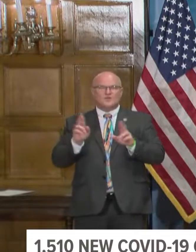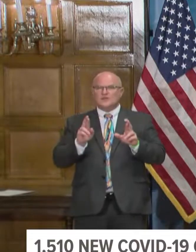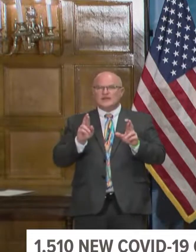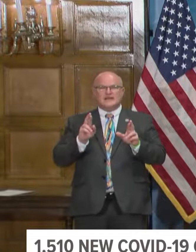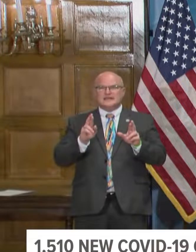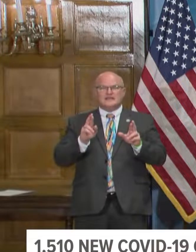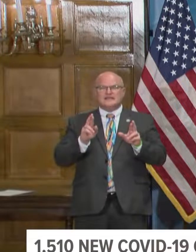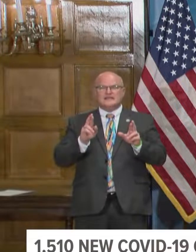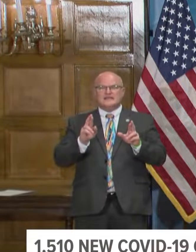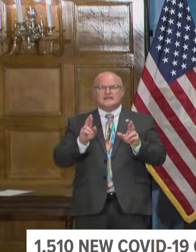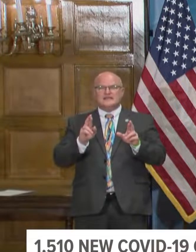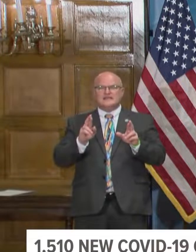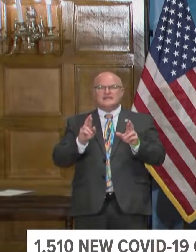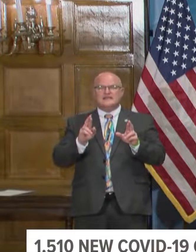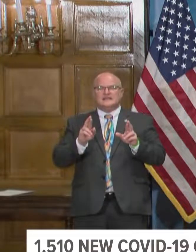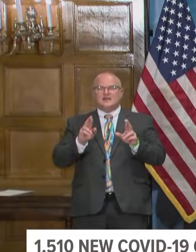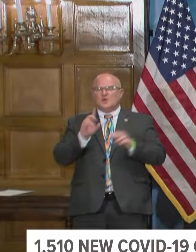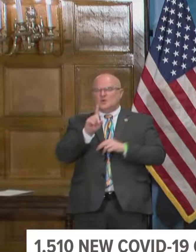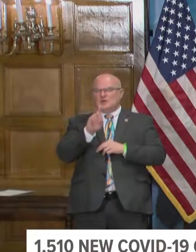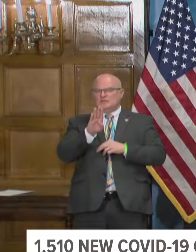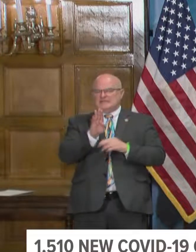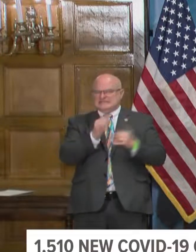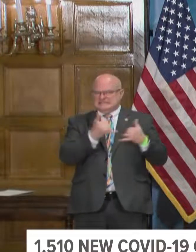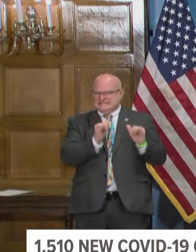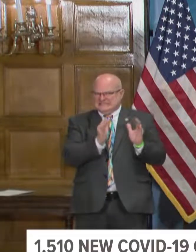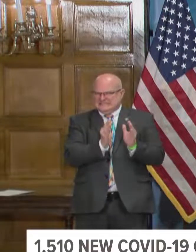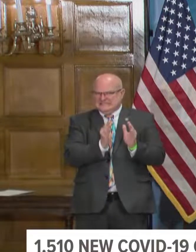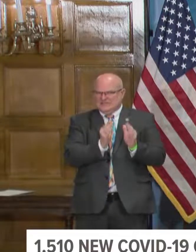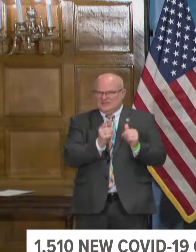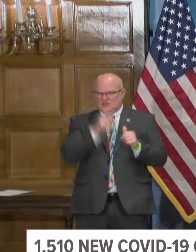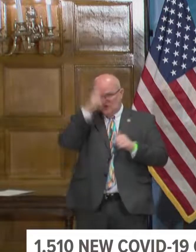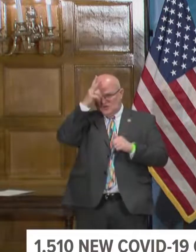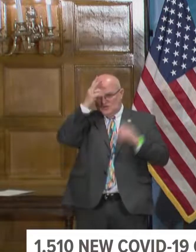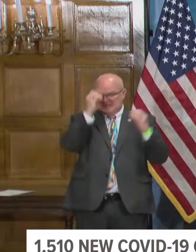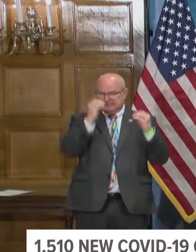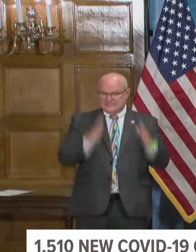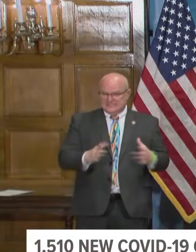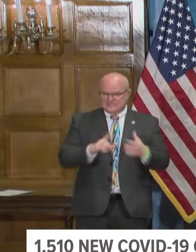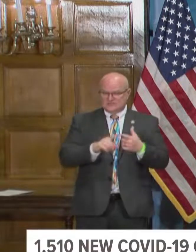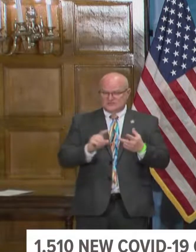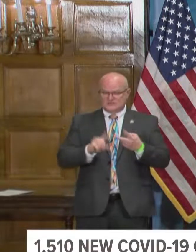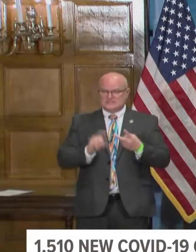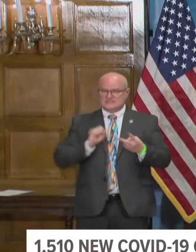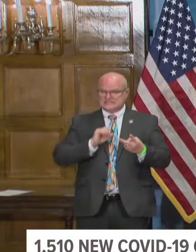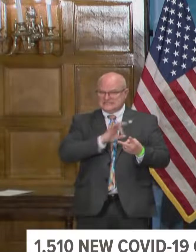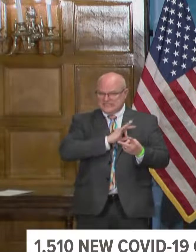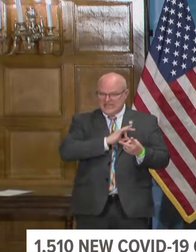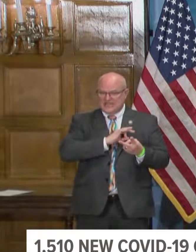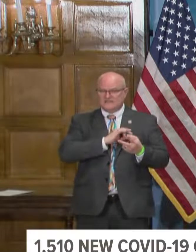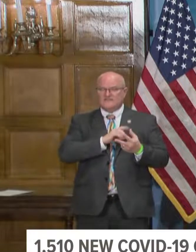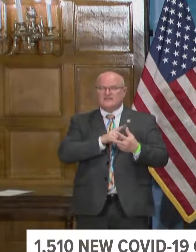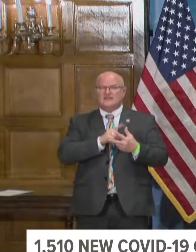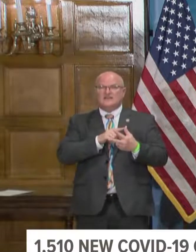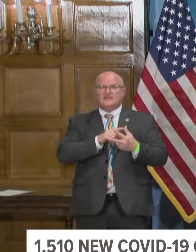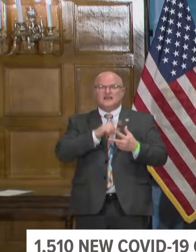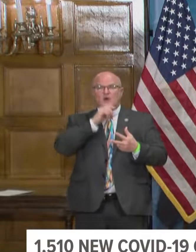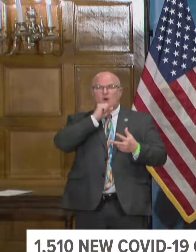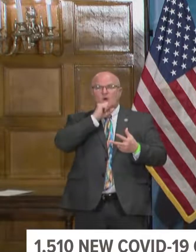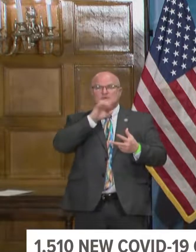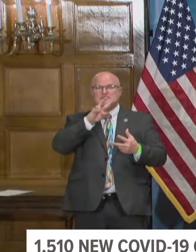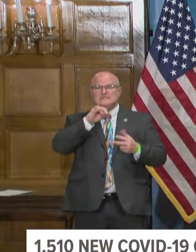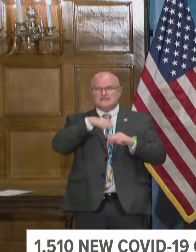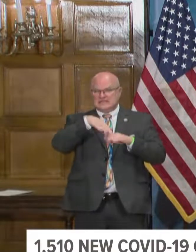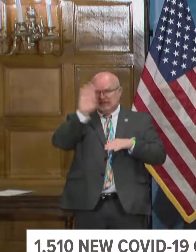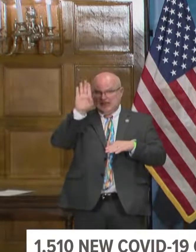our earliest part of 1B, which is our teachers, our staff, and our 70 plus.